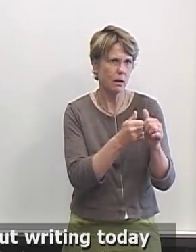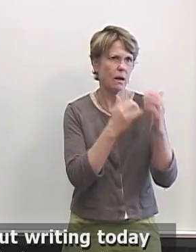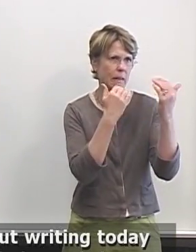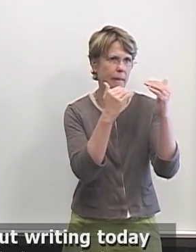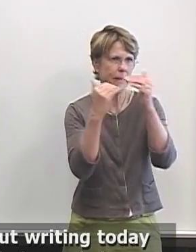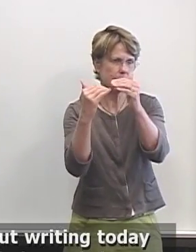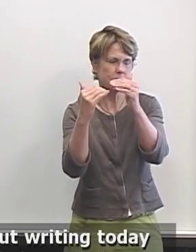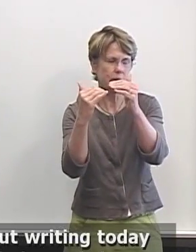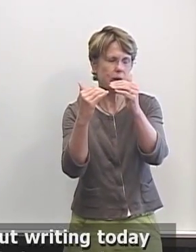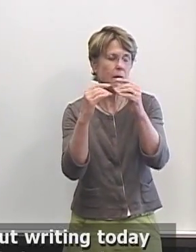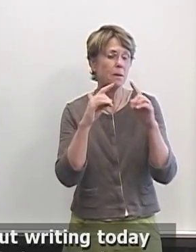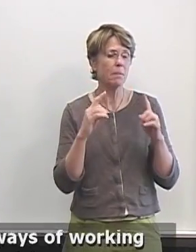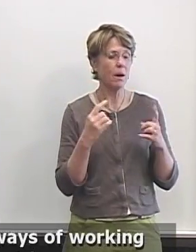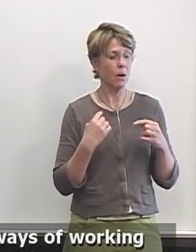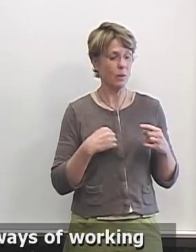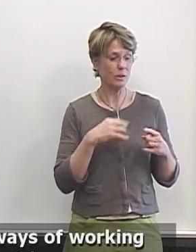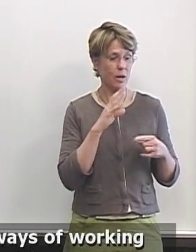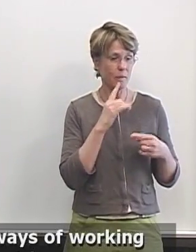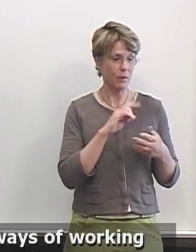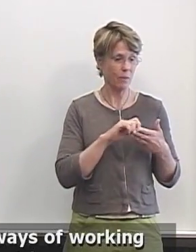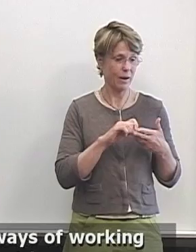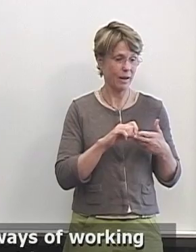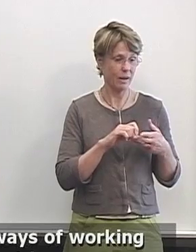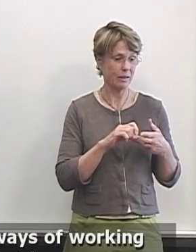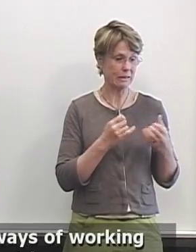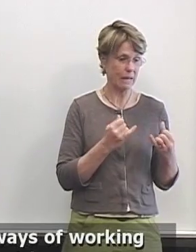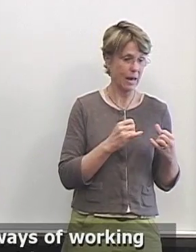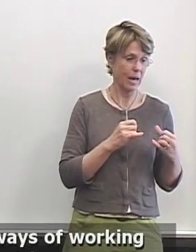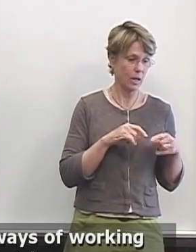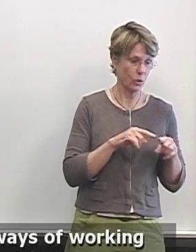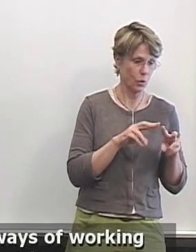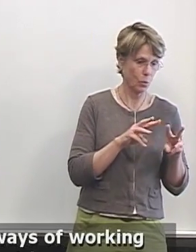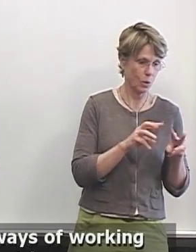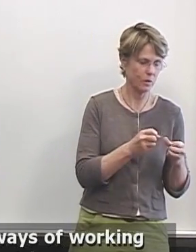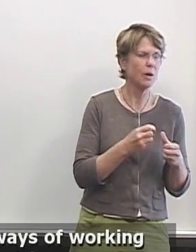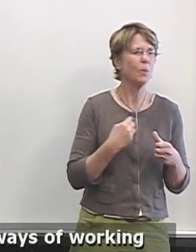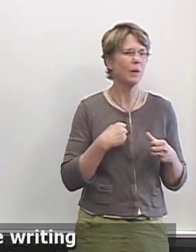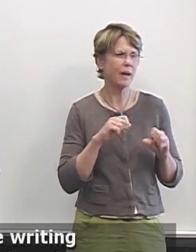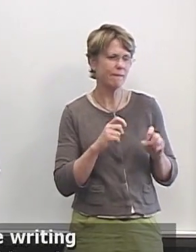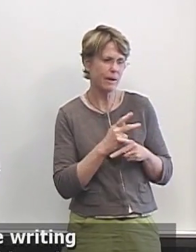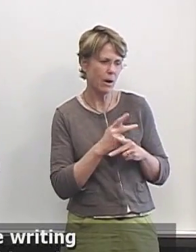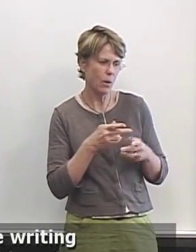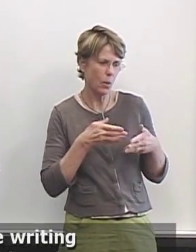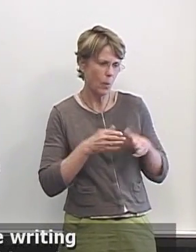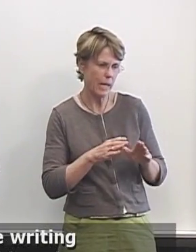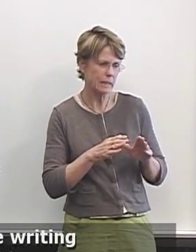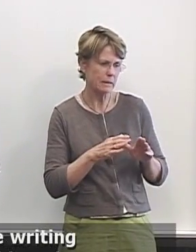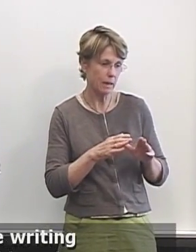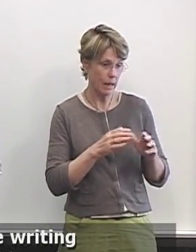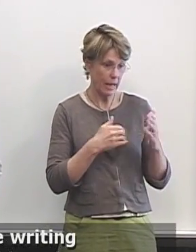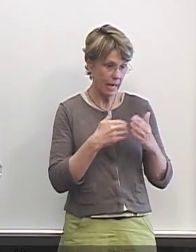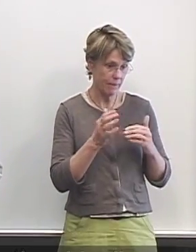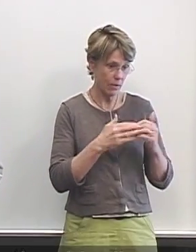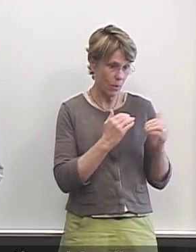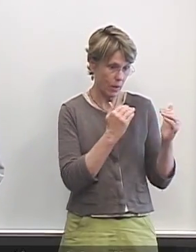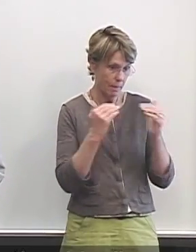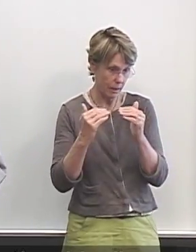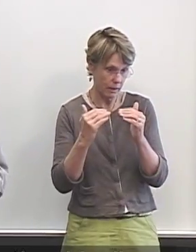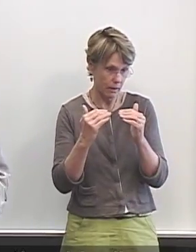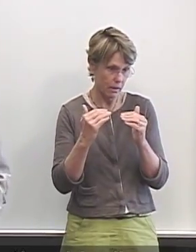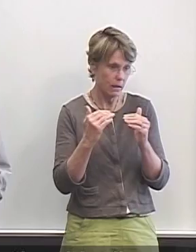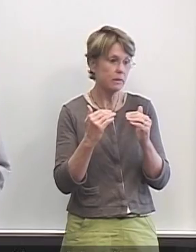whole workshop, we can find ways of working within that harness to use writing for real learning and not